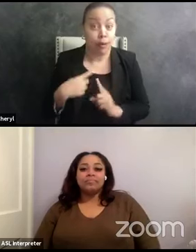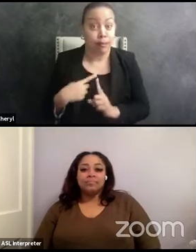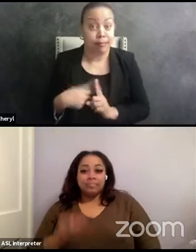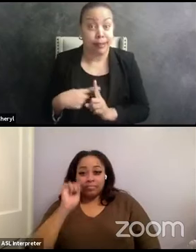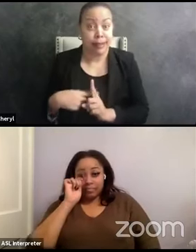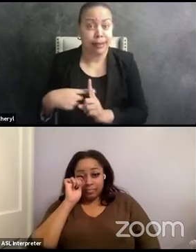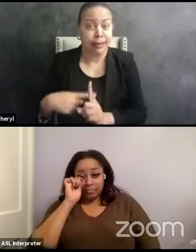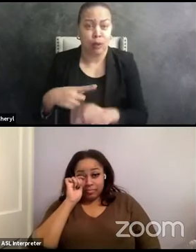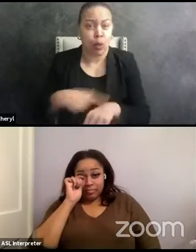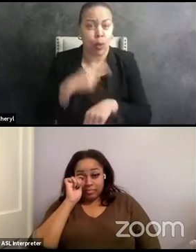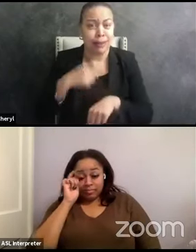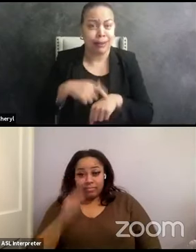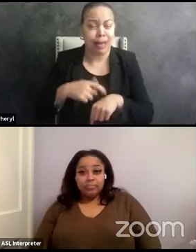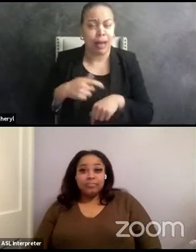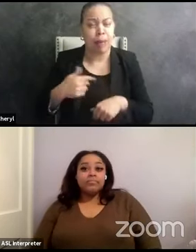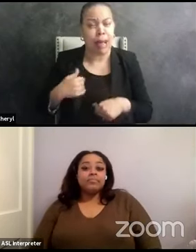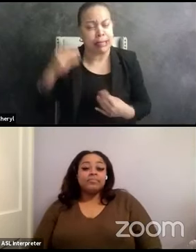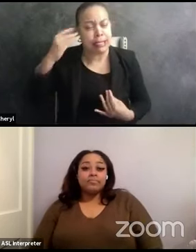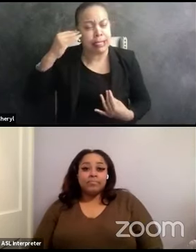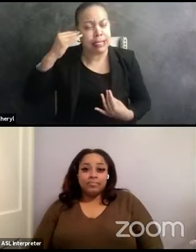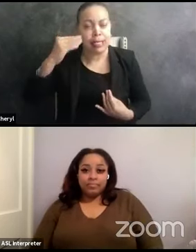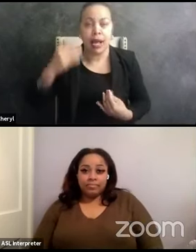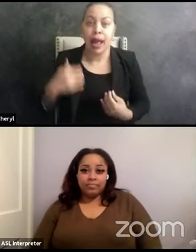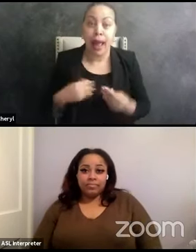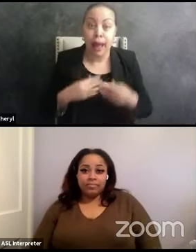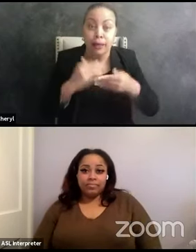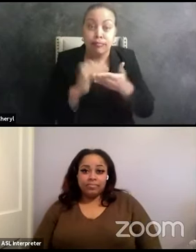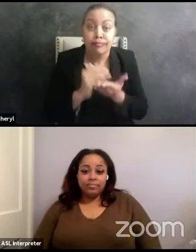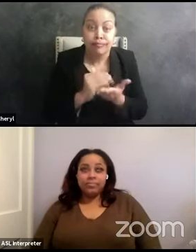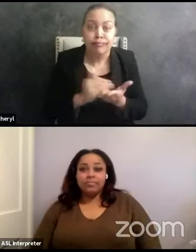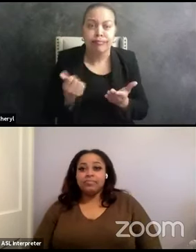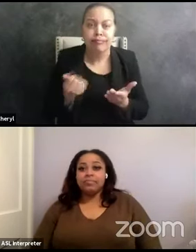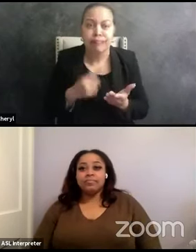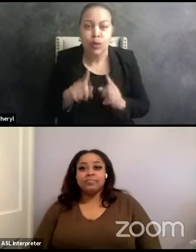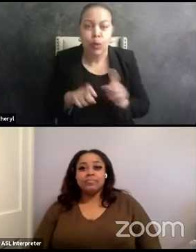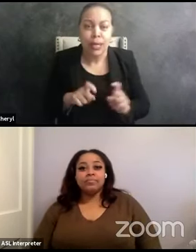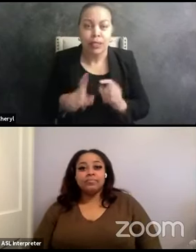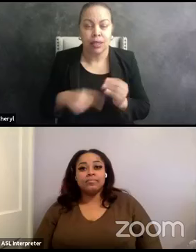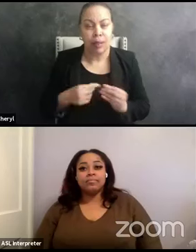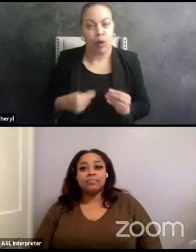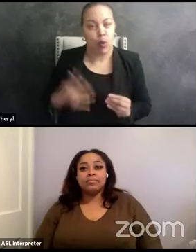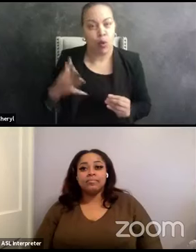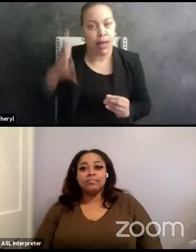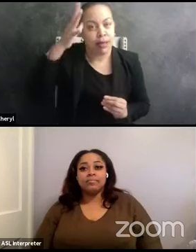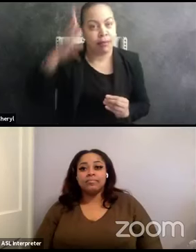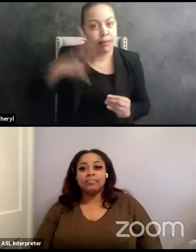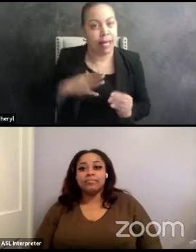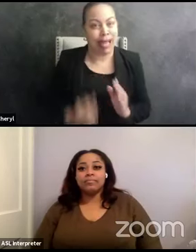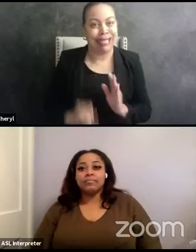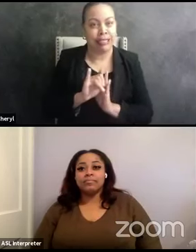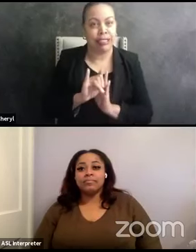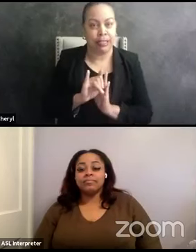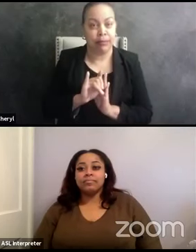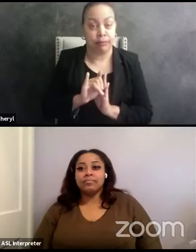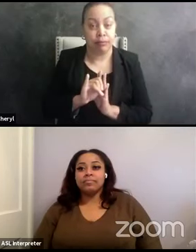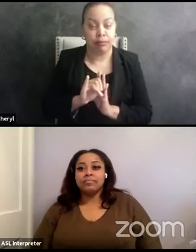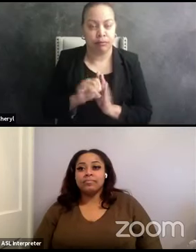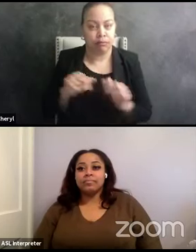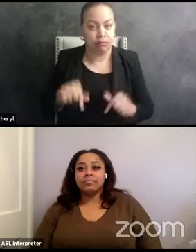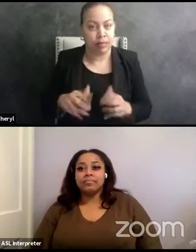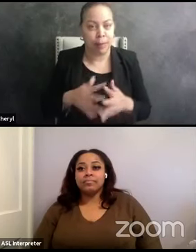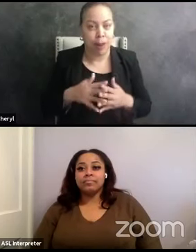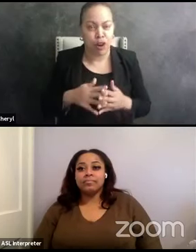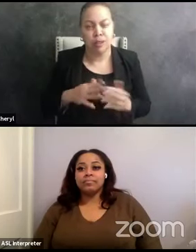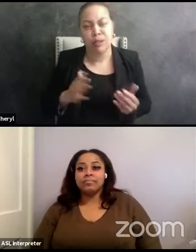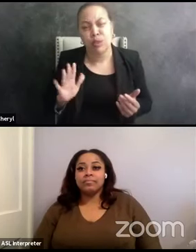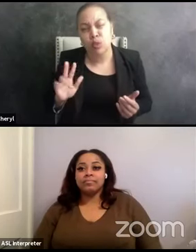was I had questions. I just started with a Mm, bunch of questions about white male identity in America, and like 25, 30 questions. And